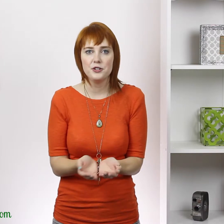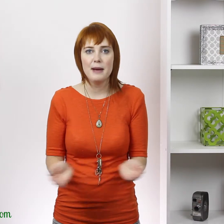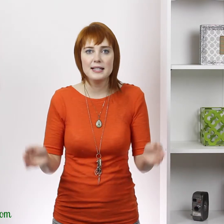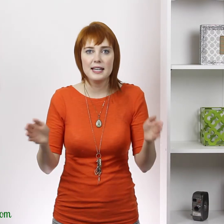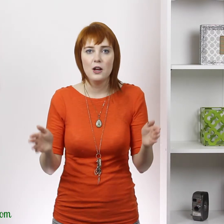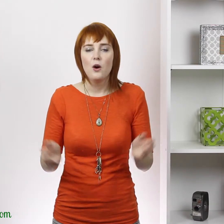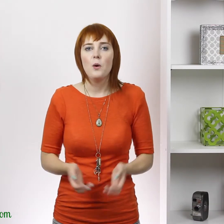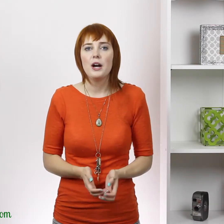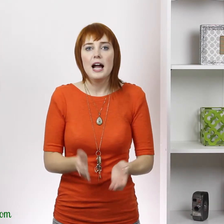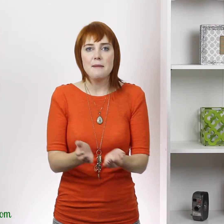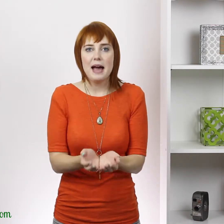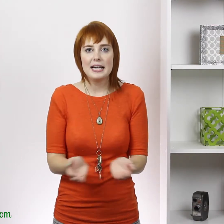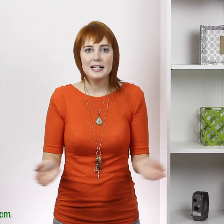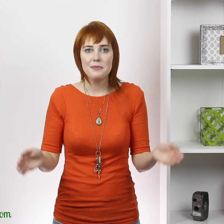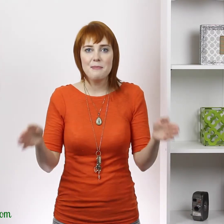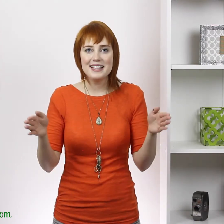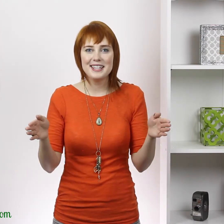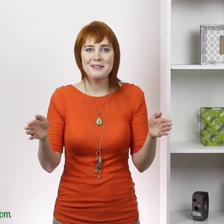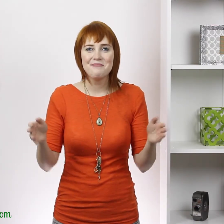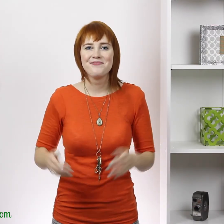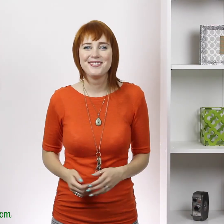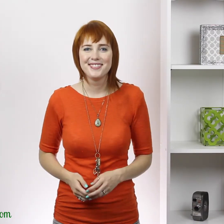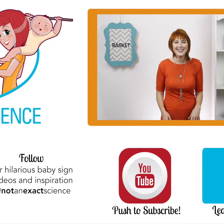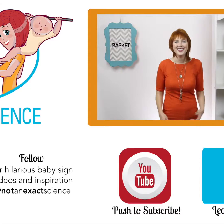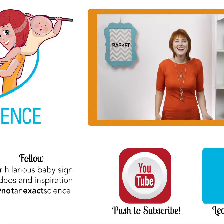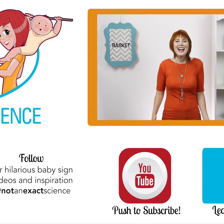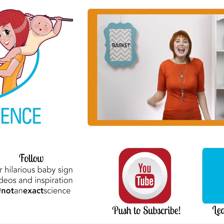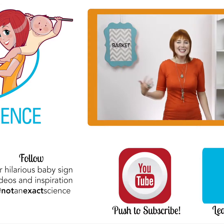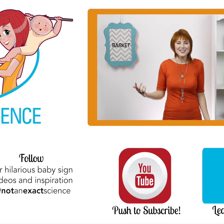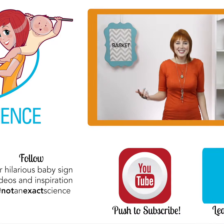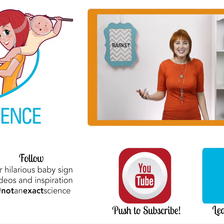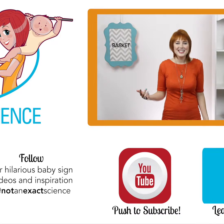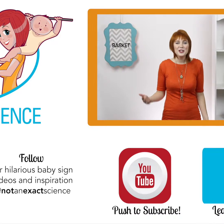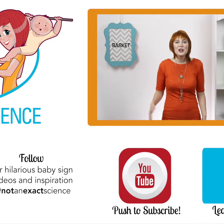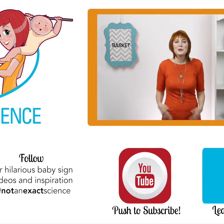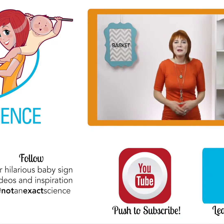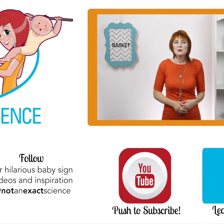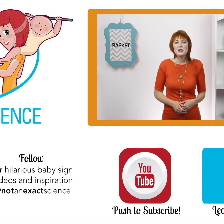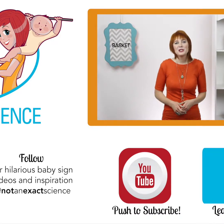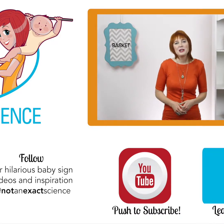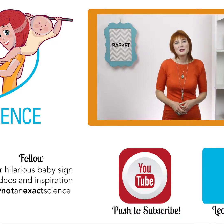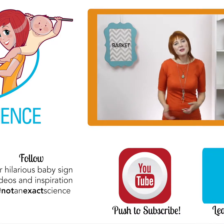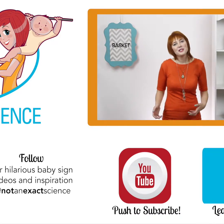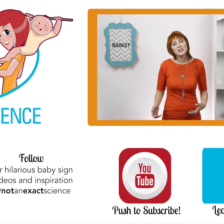here's your basket or I'm packing up the basket. As you're consistent, your baby will start to make the association